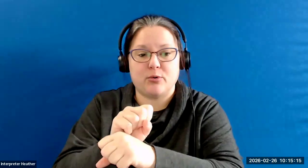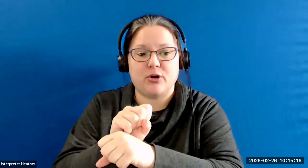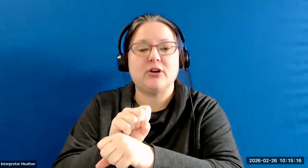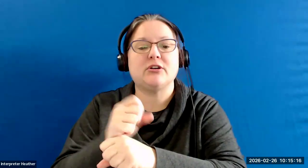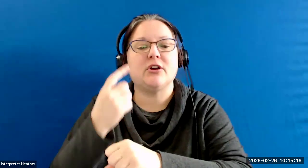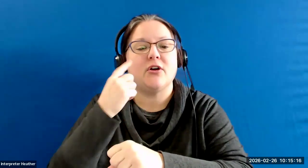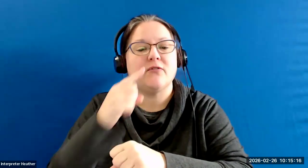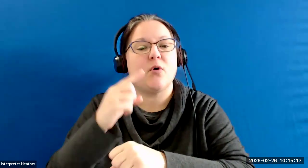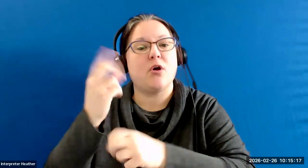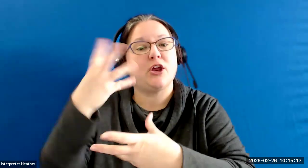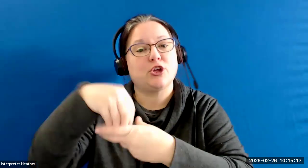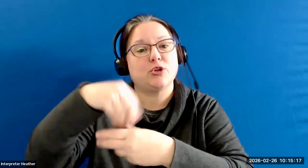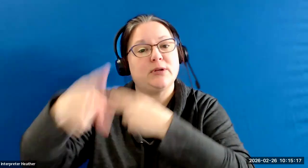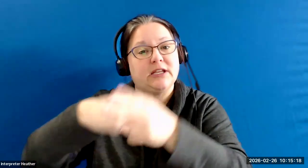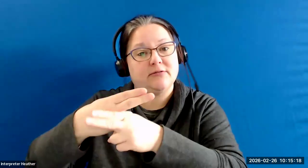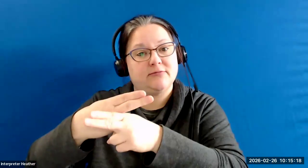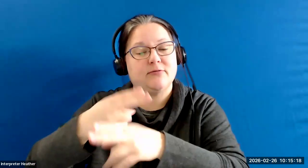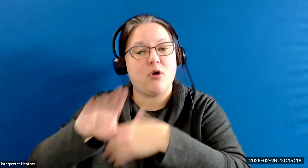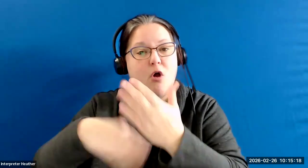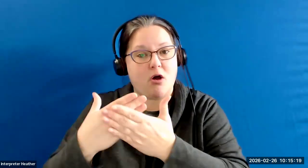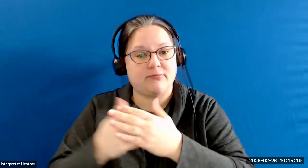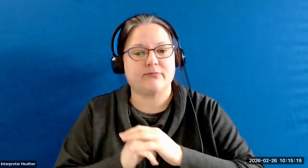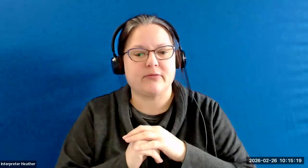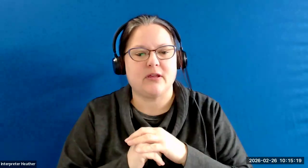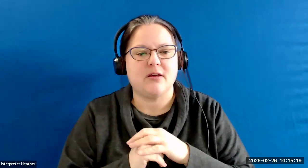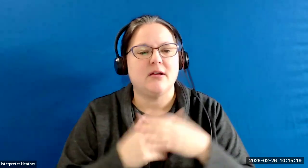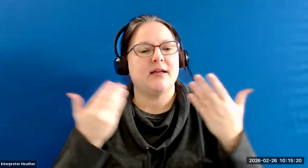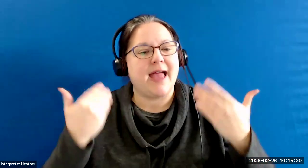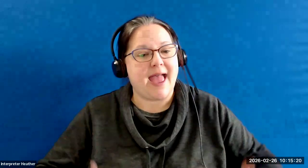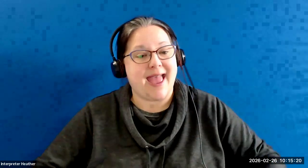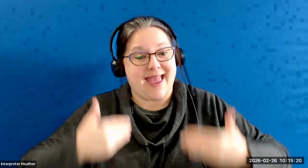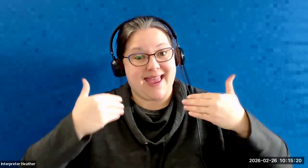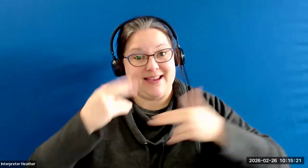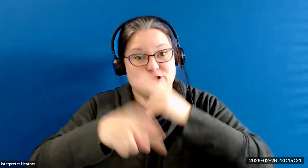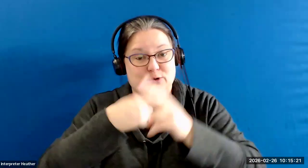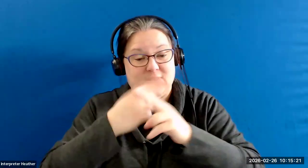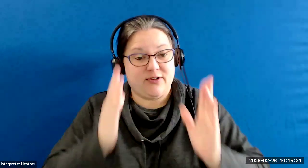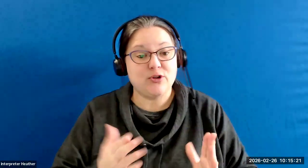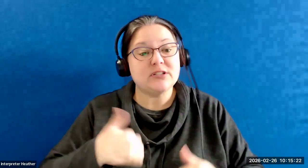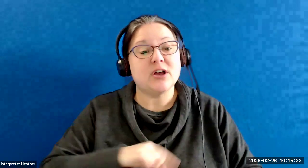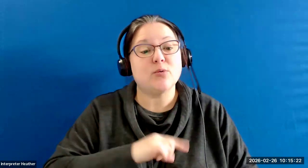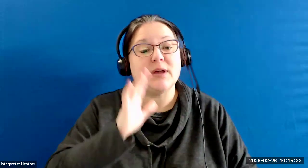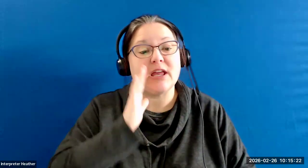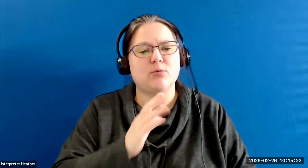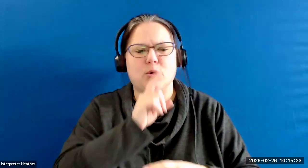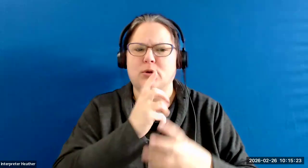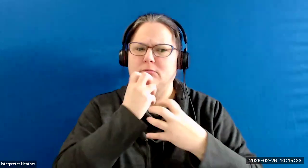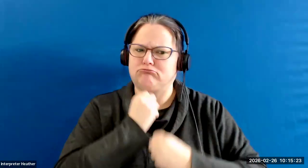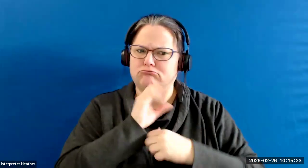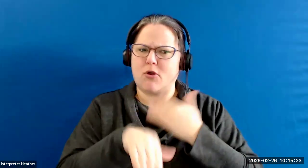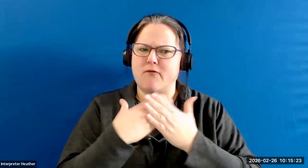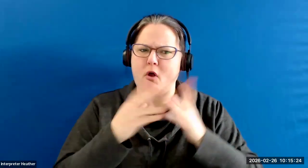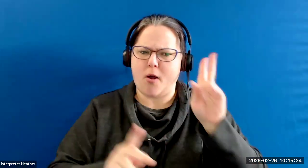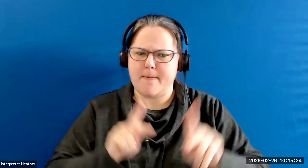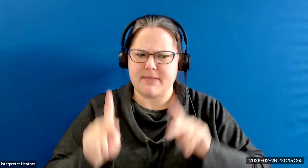Universalism. As Unitarian Universalists, we affirm the inherent worth and dignity of all